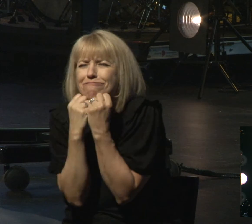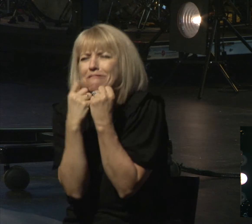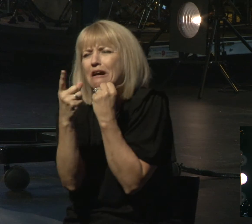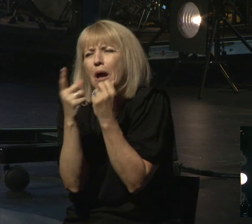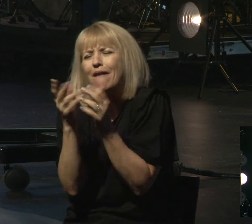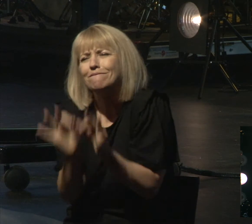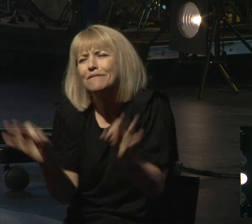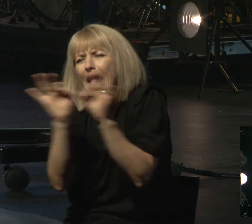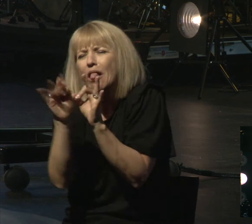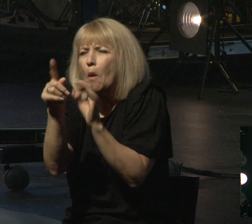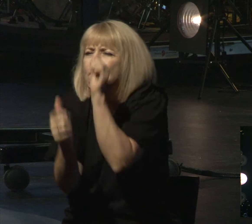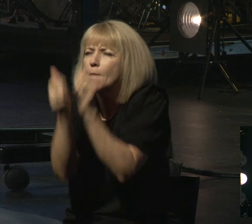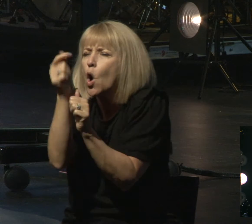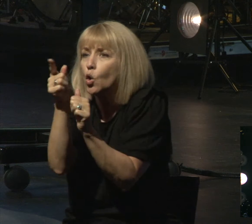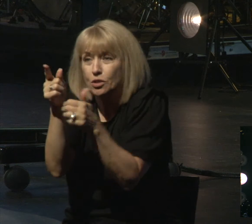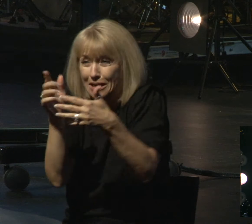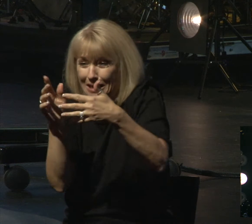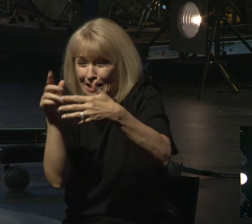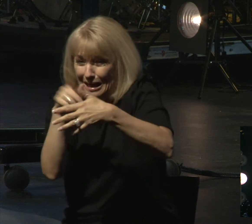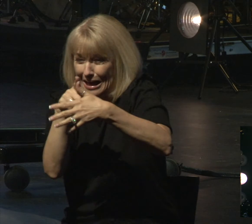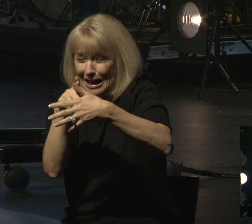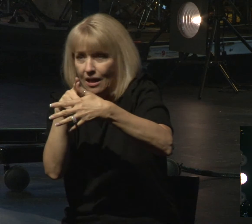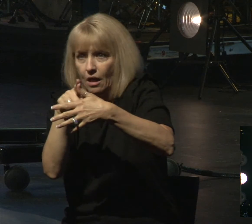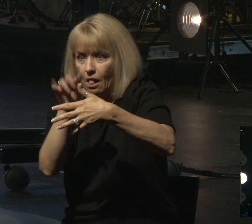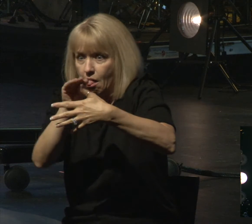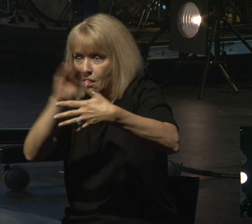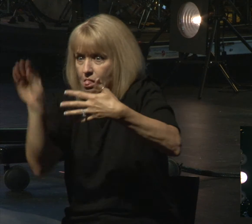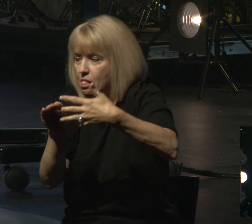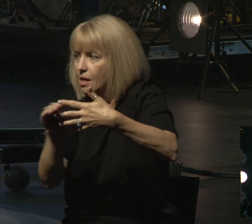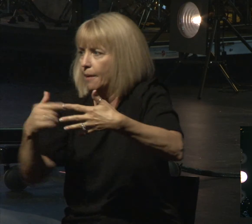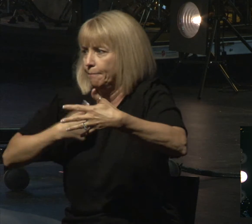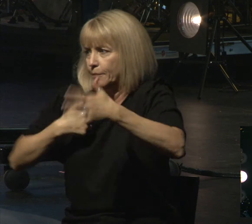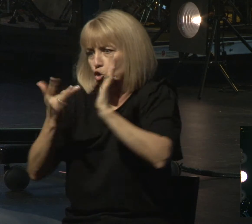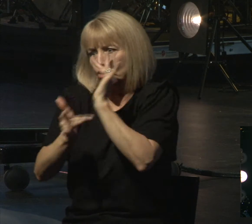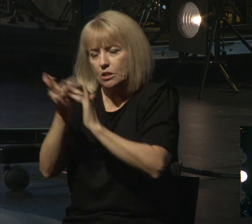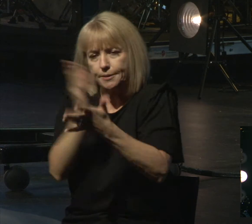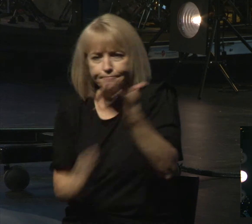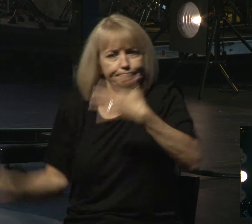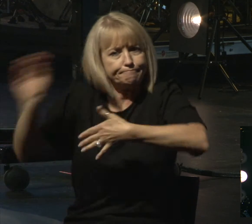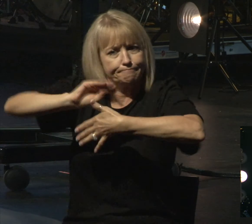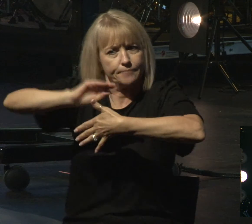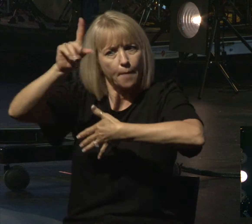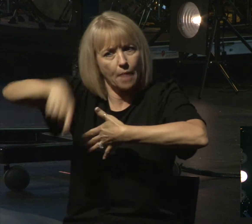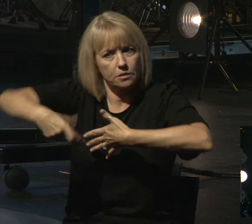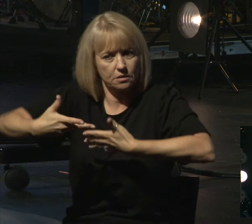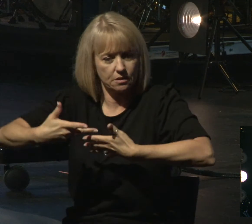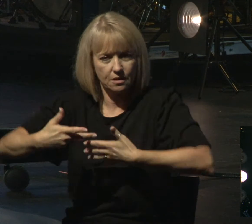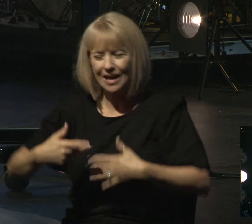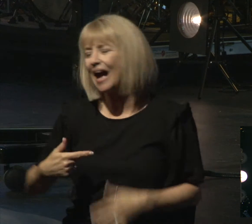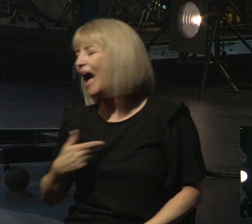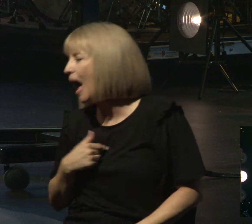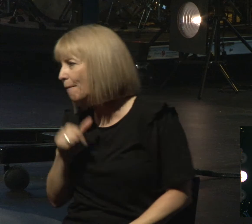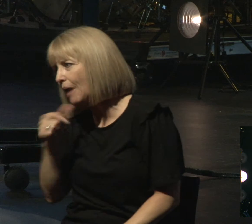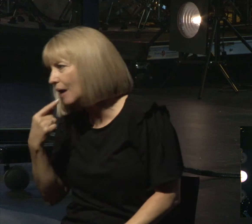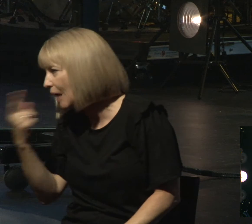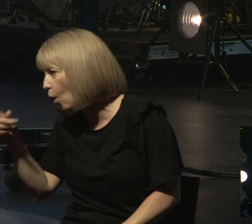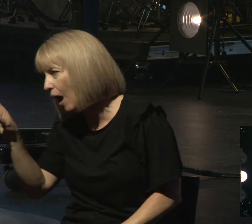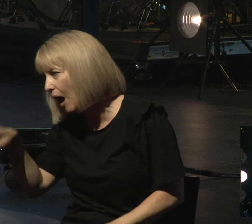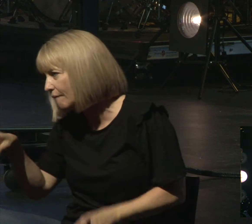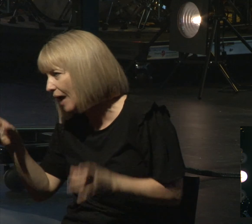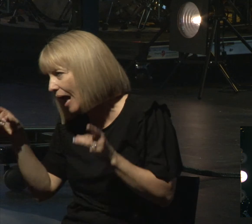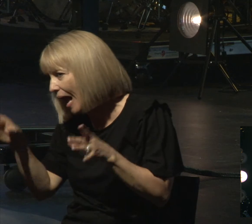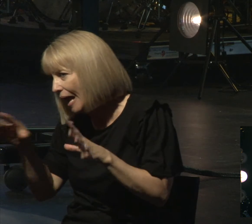that. And so, church, one of the crazy things I want to call you to is not to hate your family, but I want you